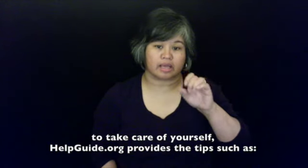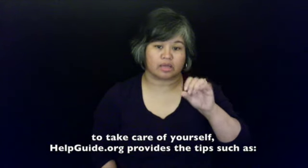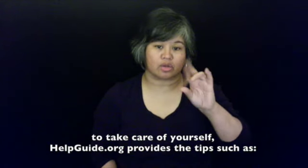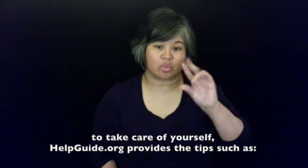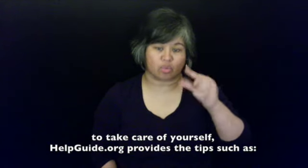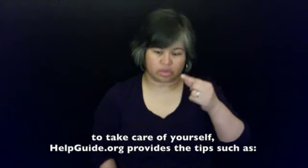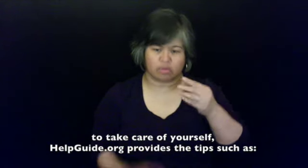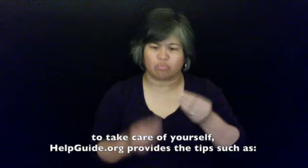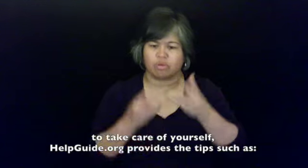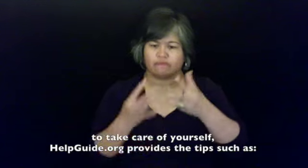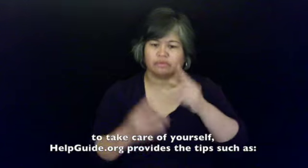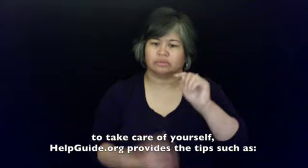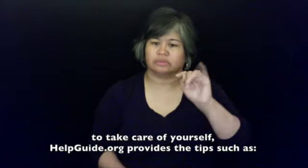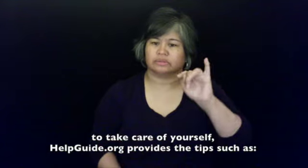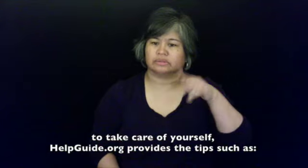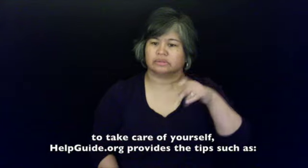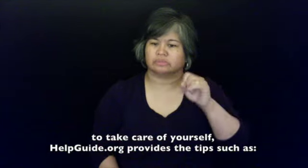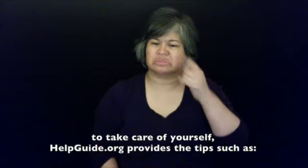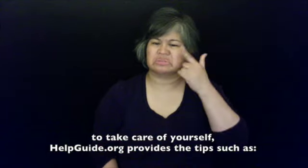helpguide.org provides tips such as